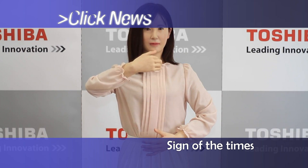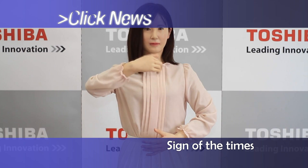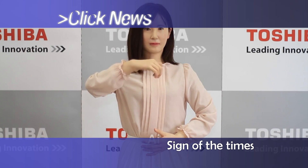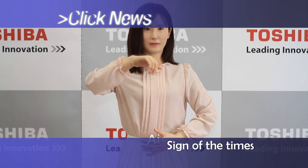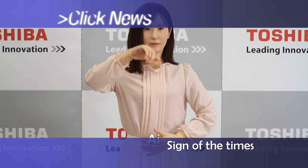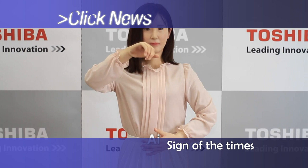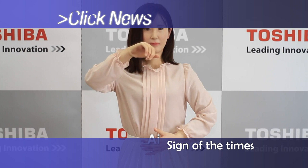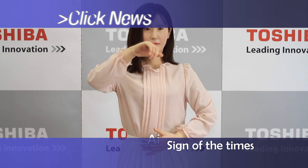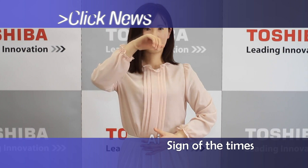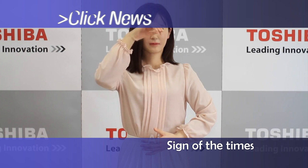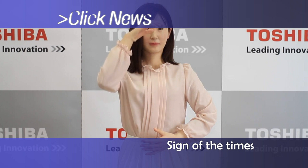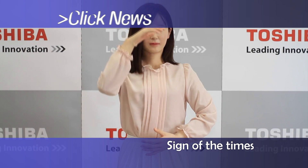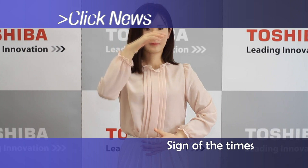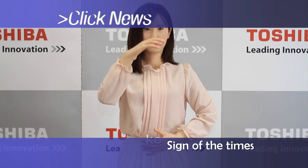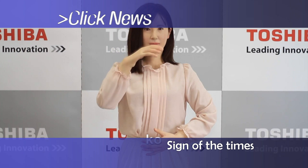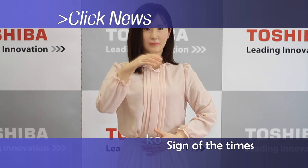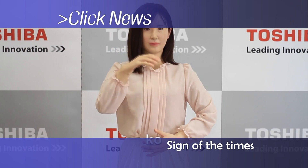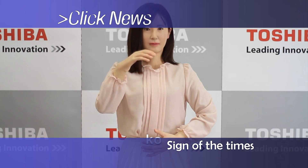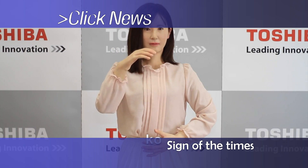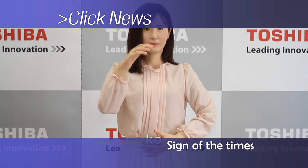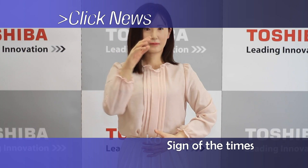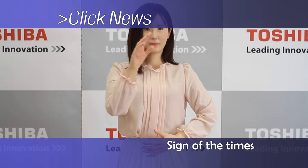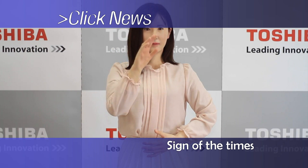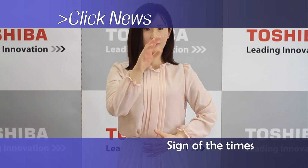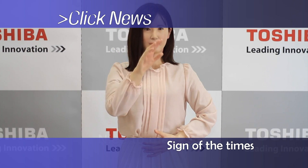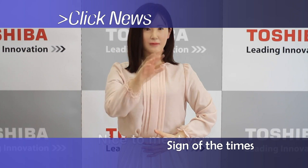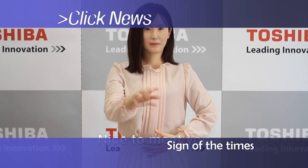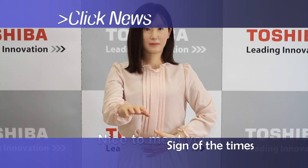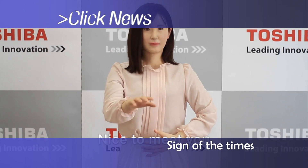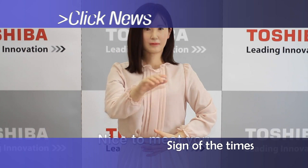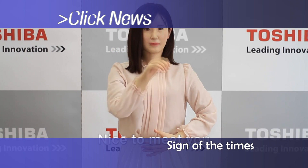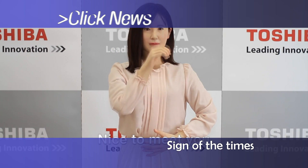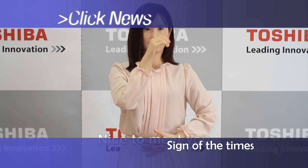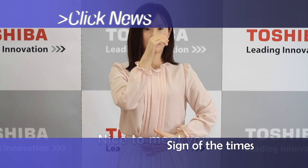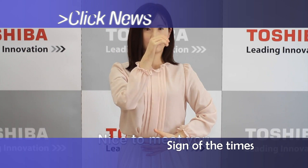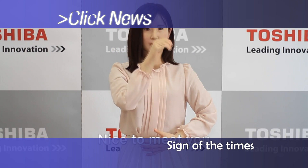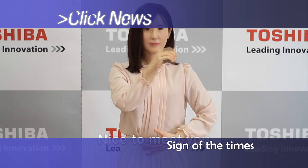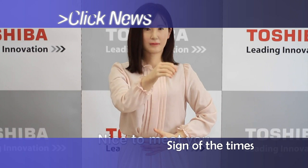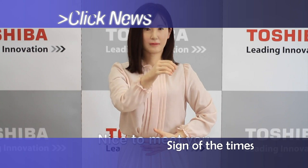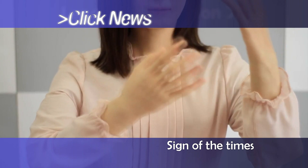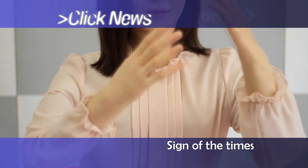back too, so one day she could be its artificial receptionist. We'll have a lot more tech from Japan